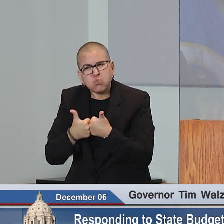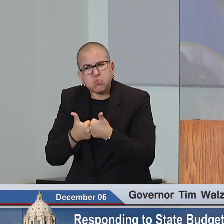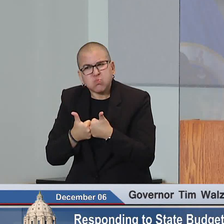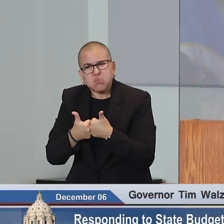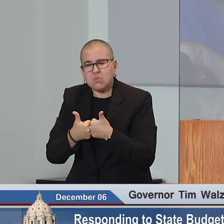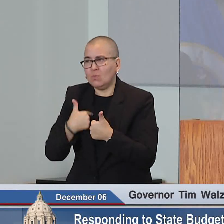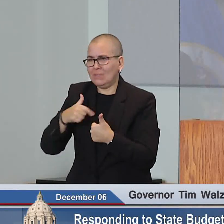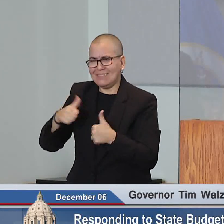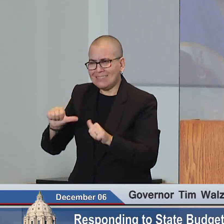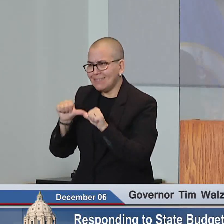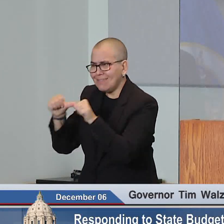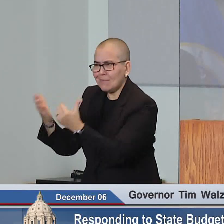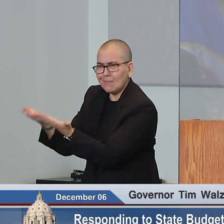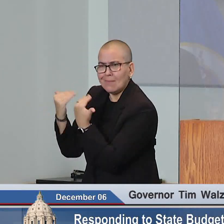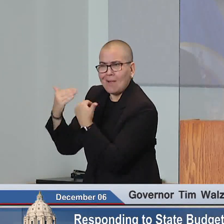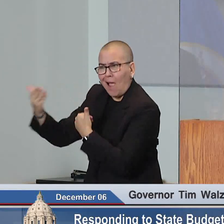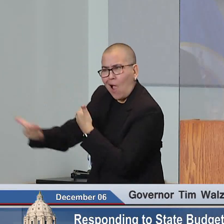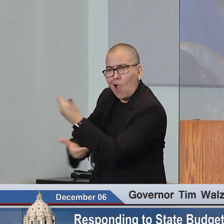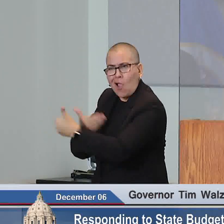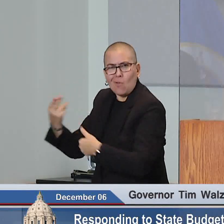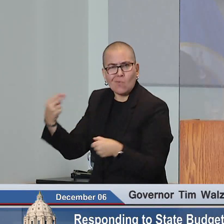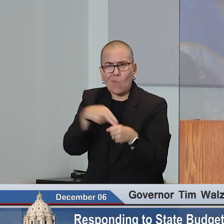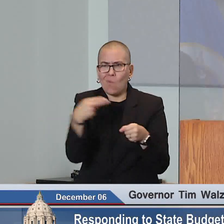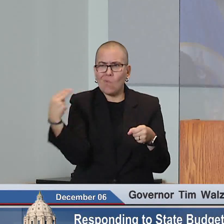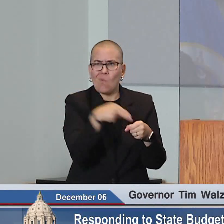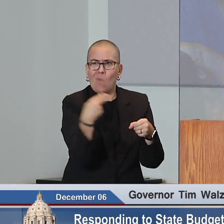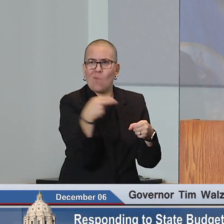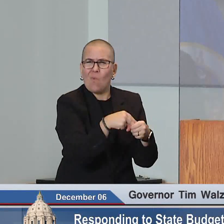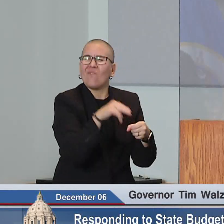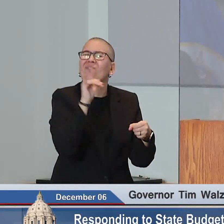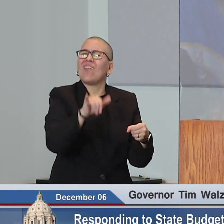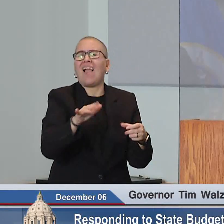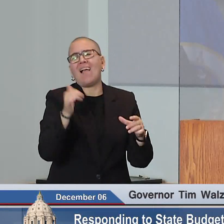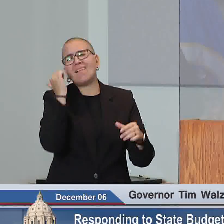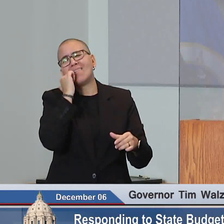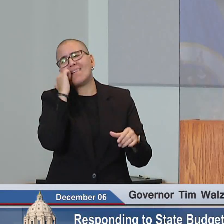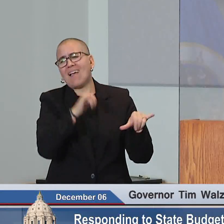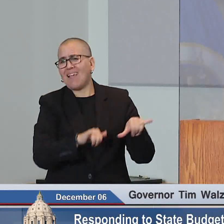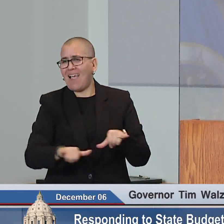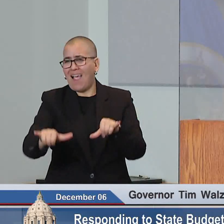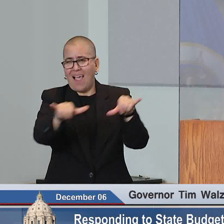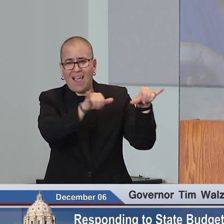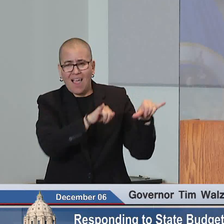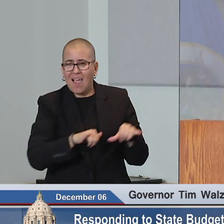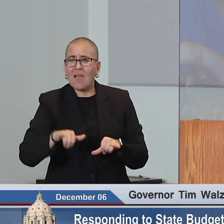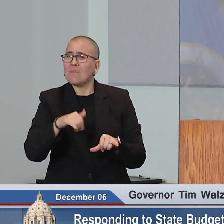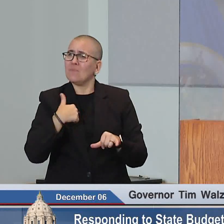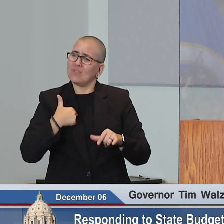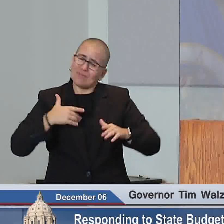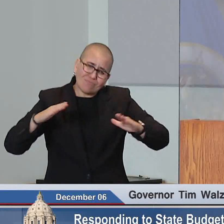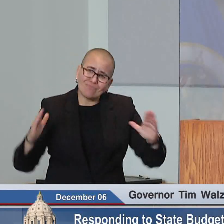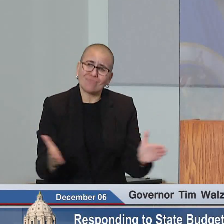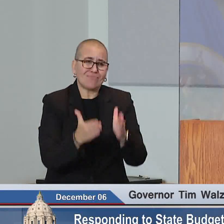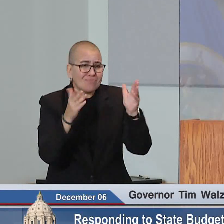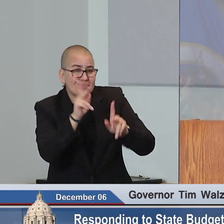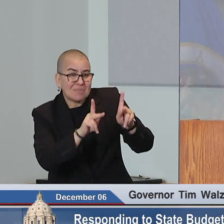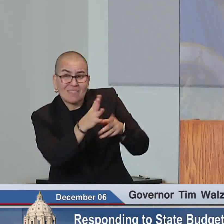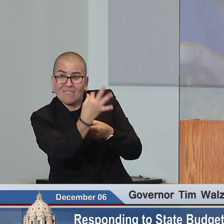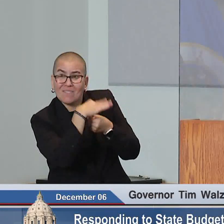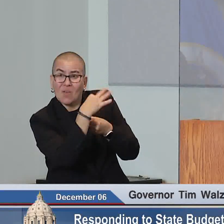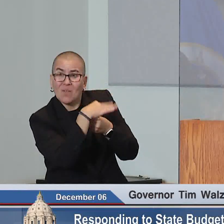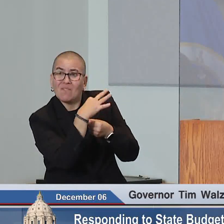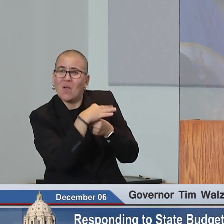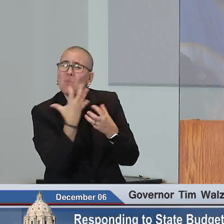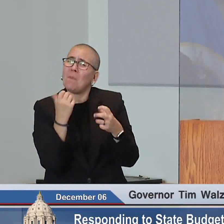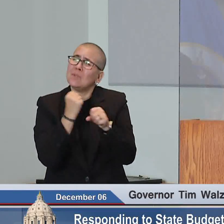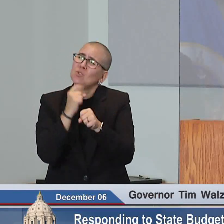These are common universal themes that we heard while we were out campaigning. make things a little easier for us, make things a little fairer, make sure we have